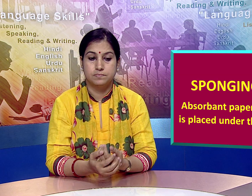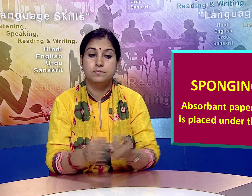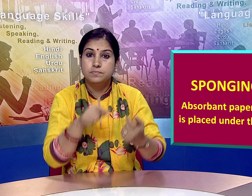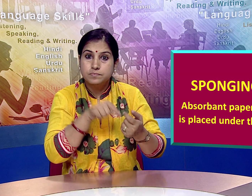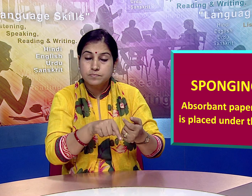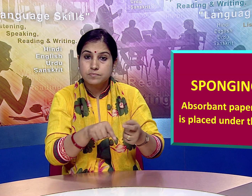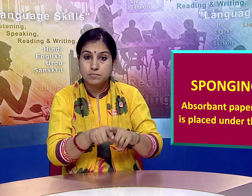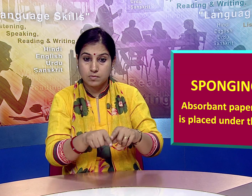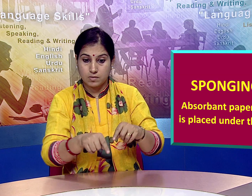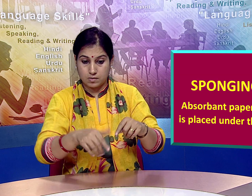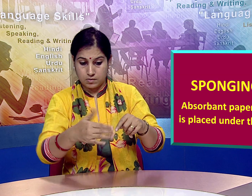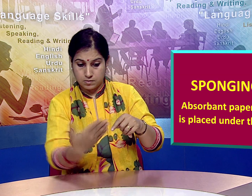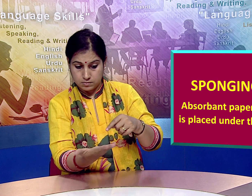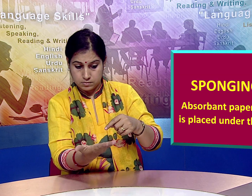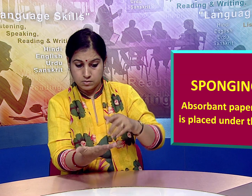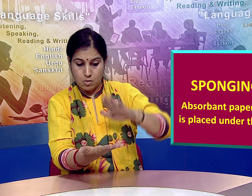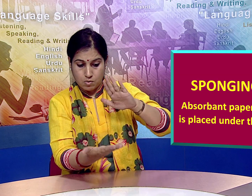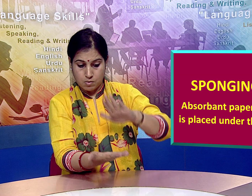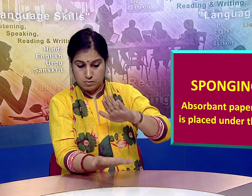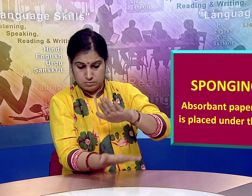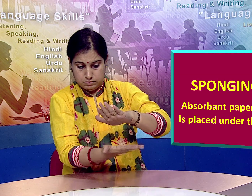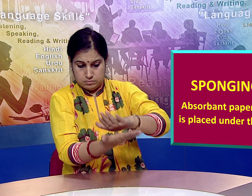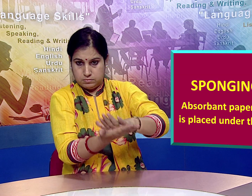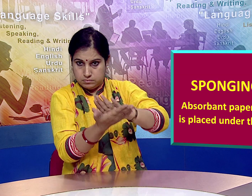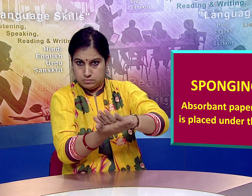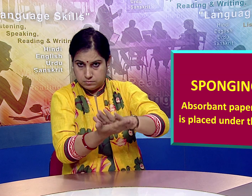so that the right side or the main side of the stain